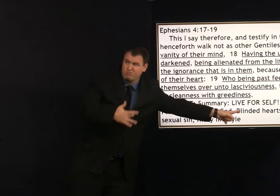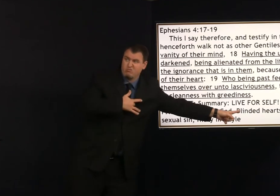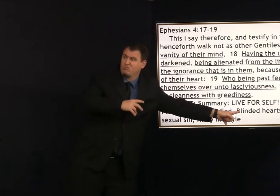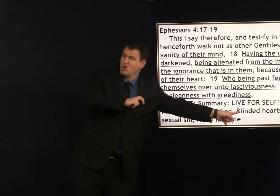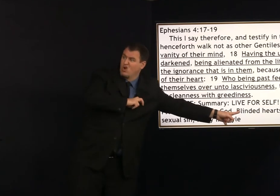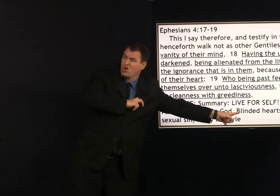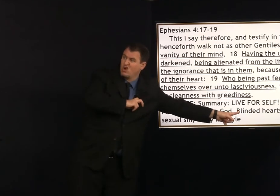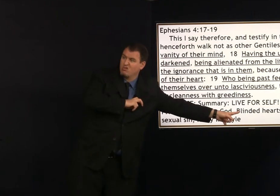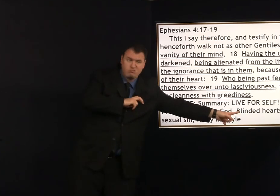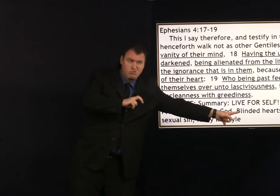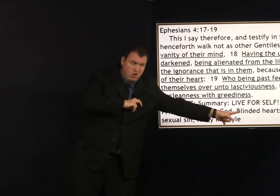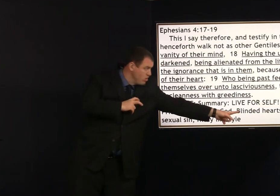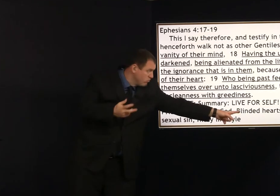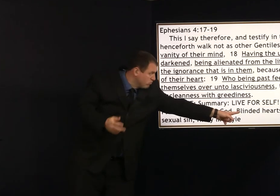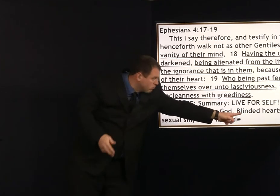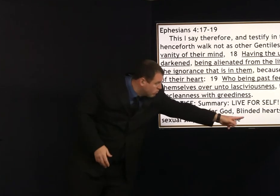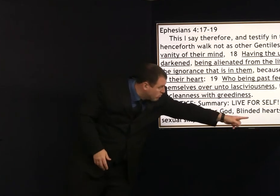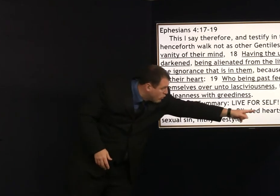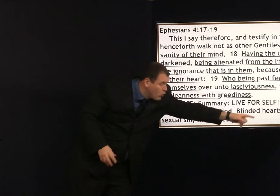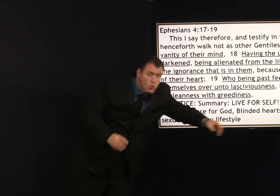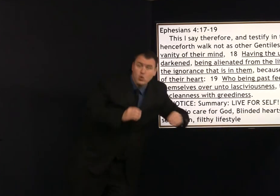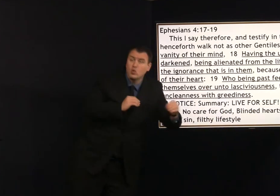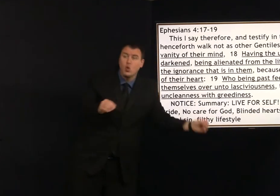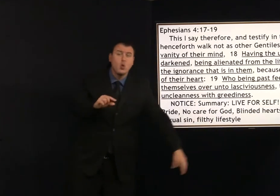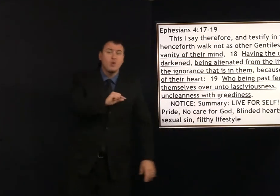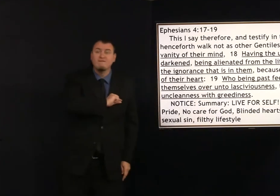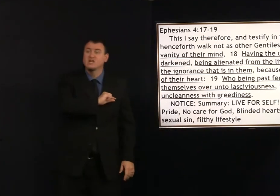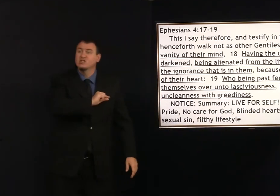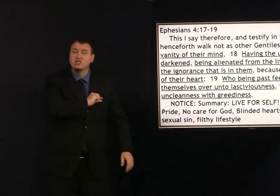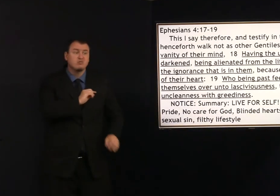means. You're hard-hearted. No conviction.